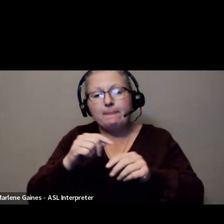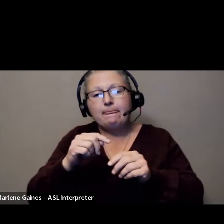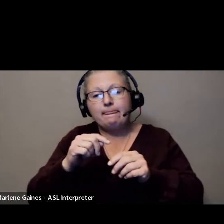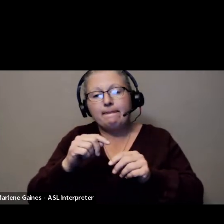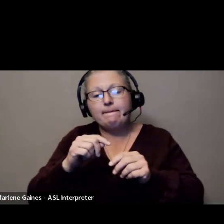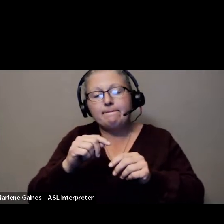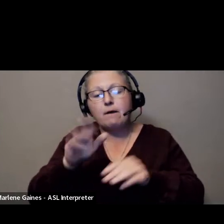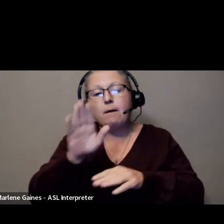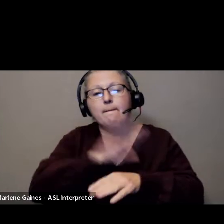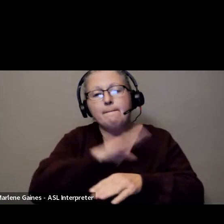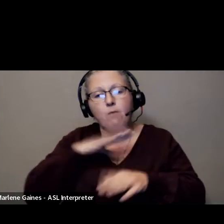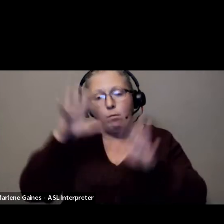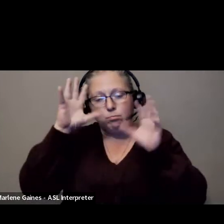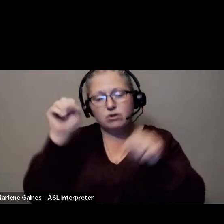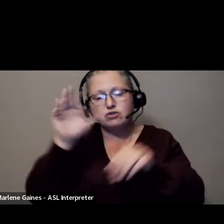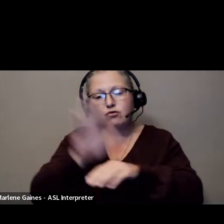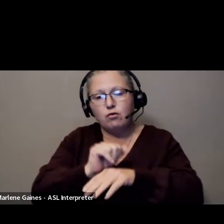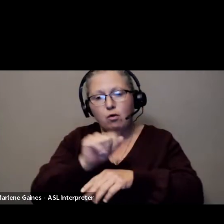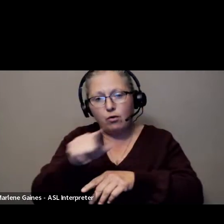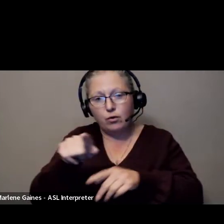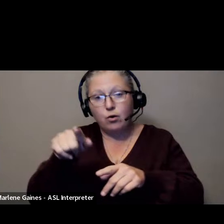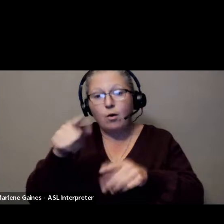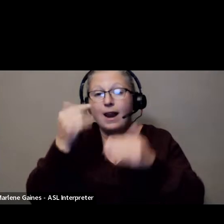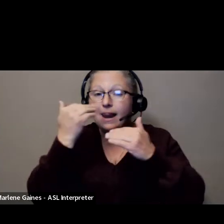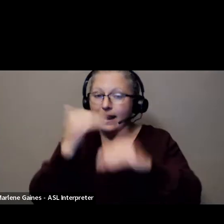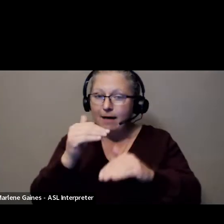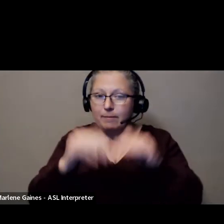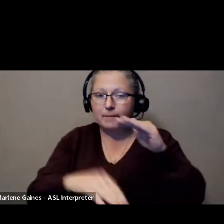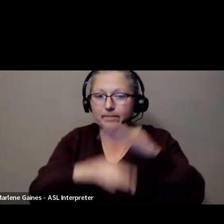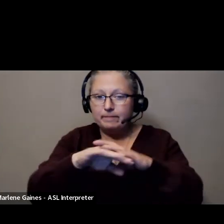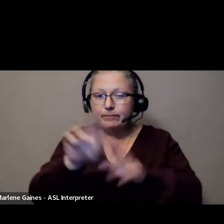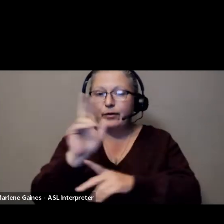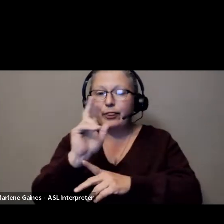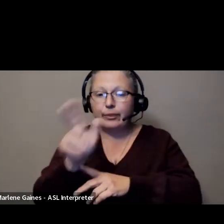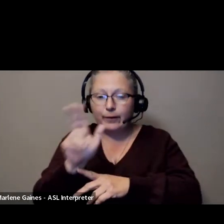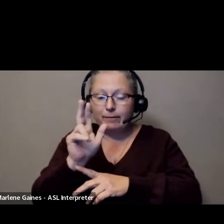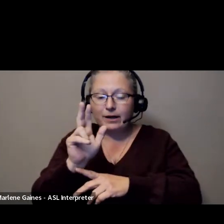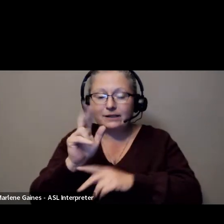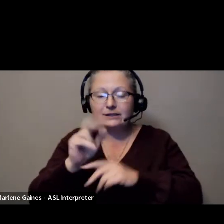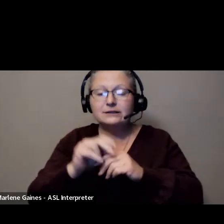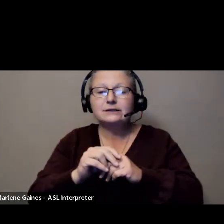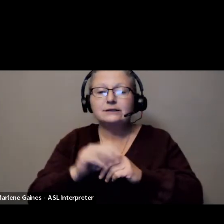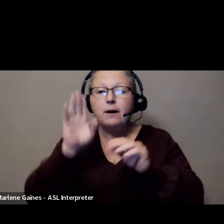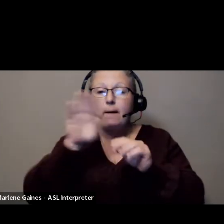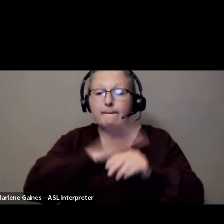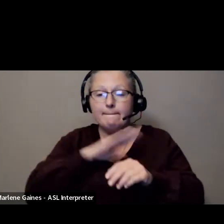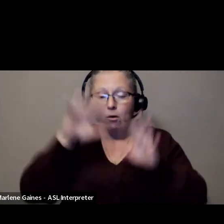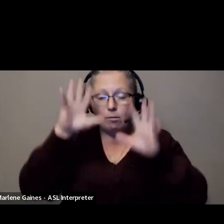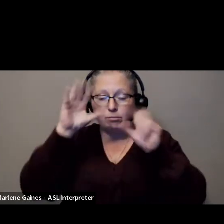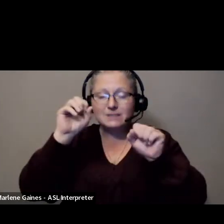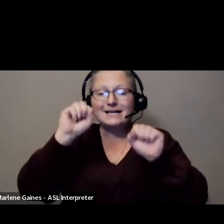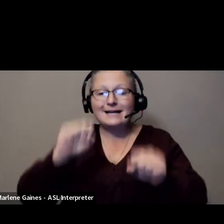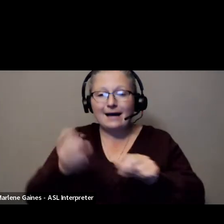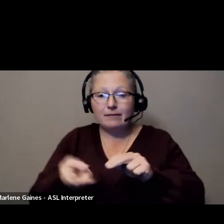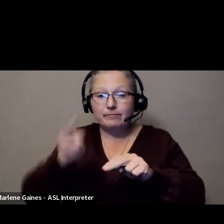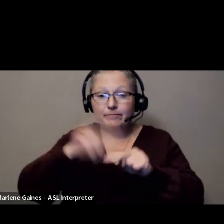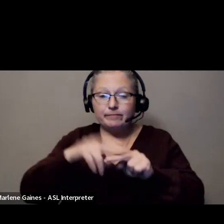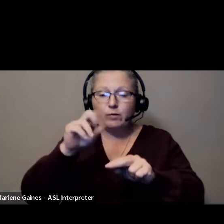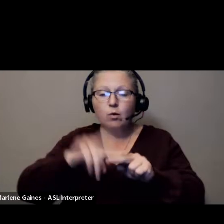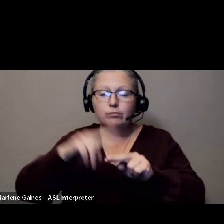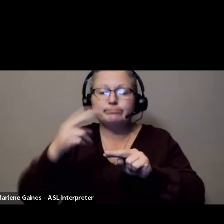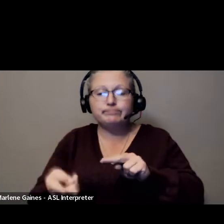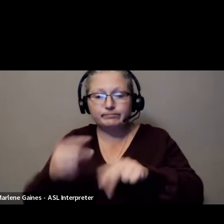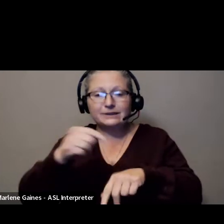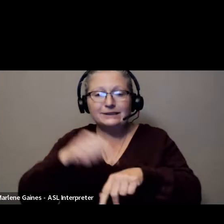will call on you. Please note that the comments are limited to 3 minutes. The board president may increase or decrease the